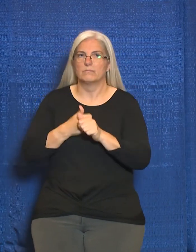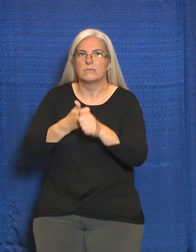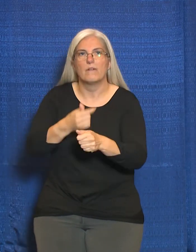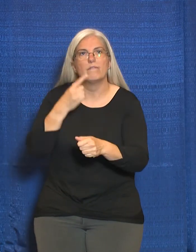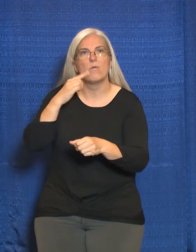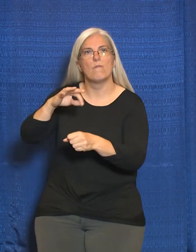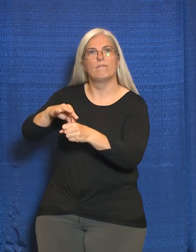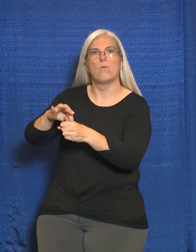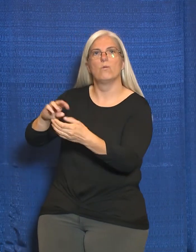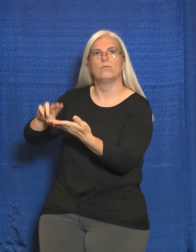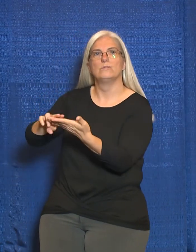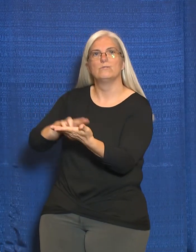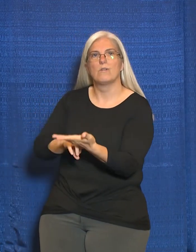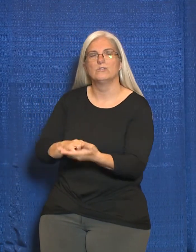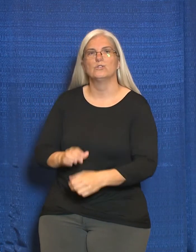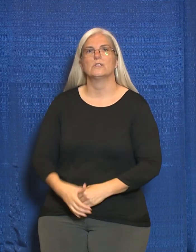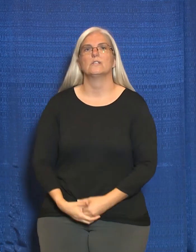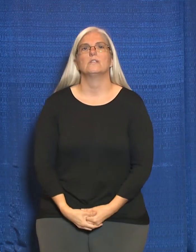registration.